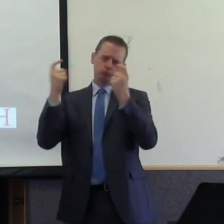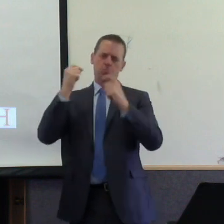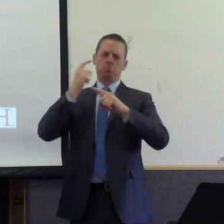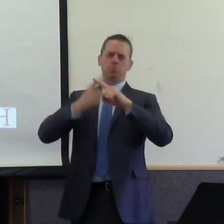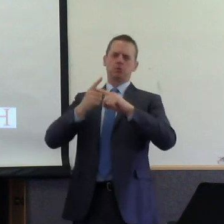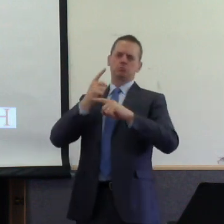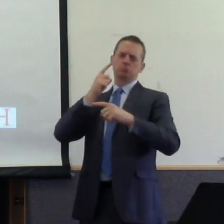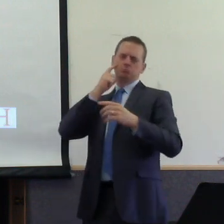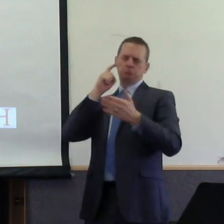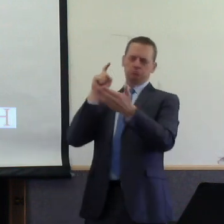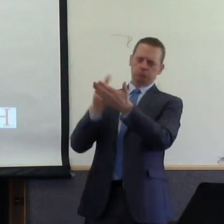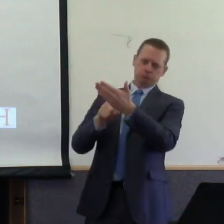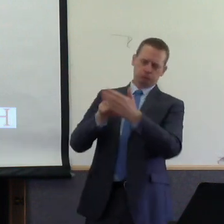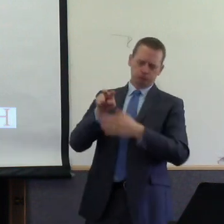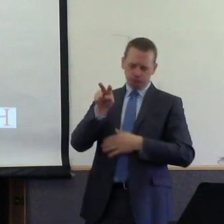Lord's special day.